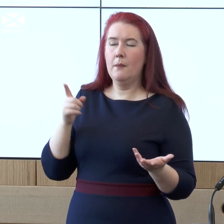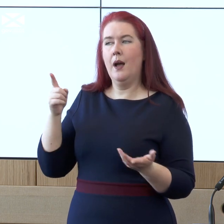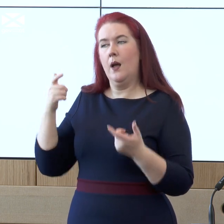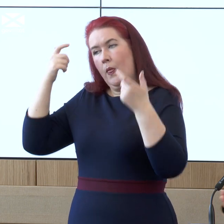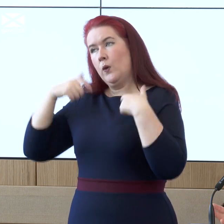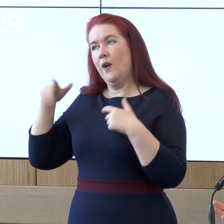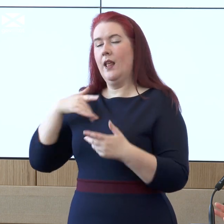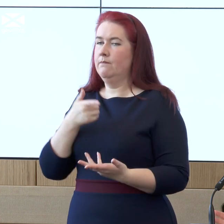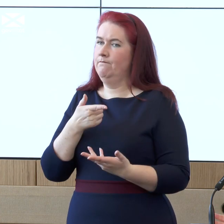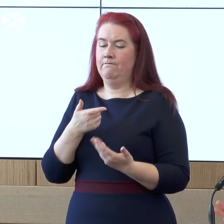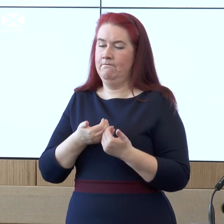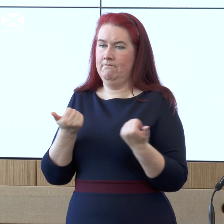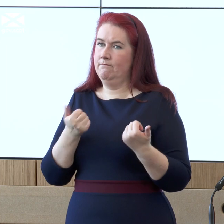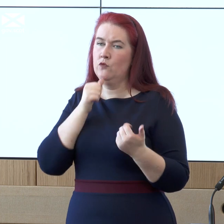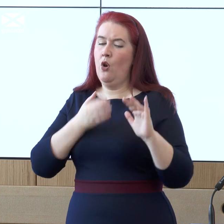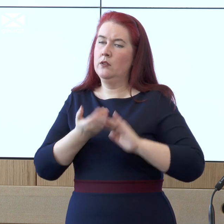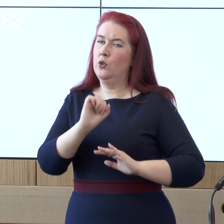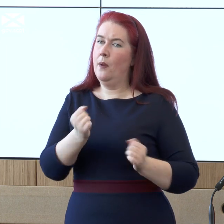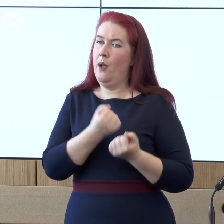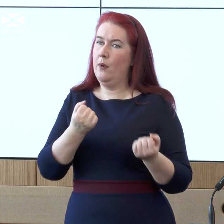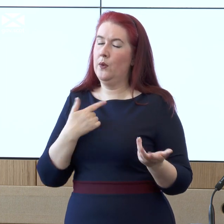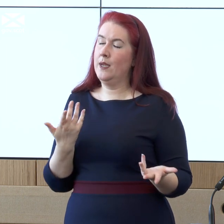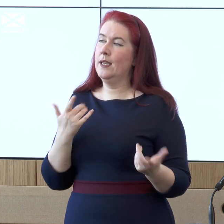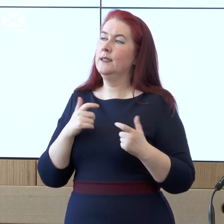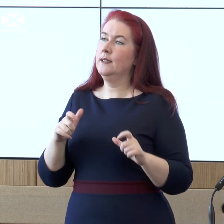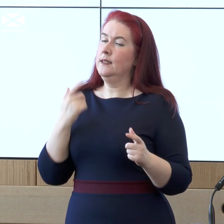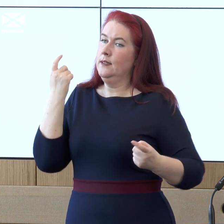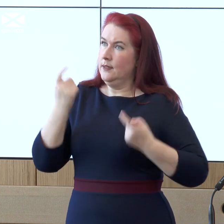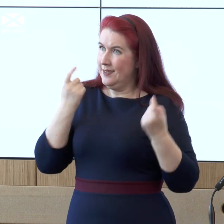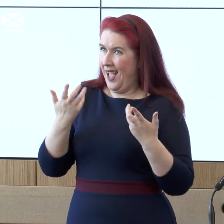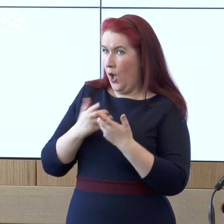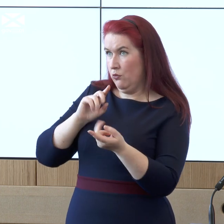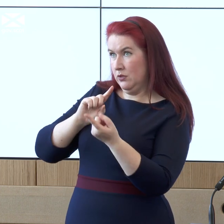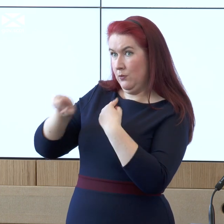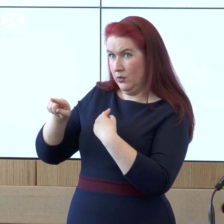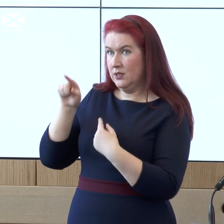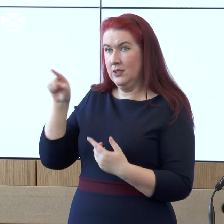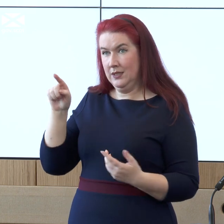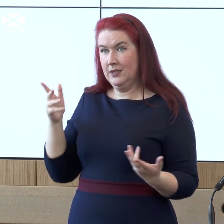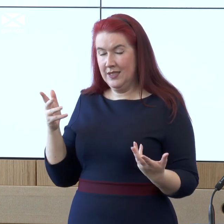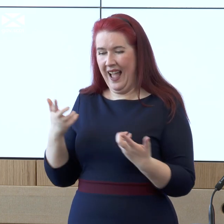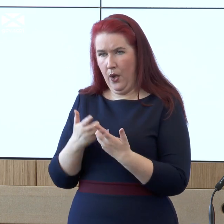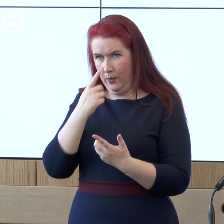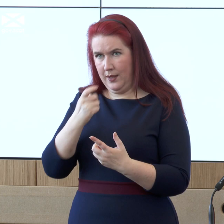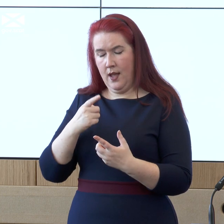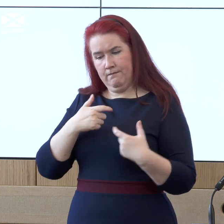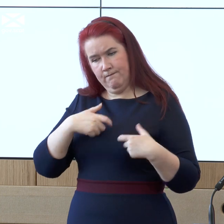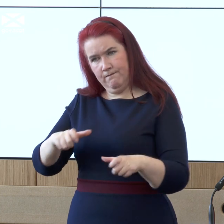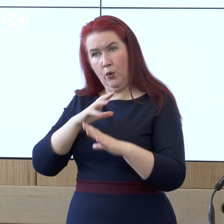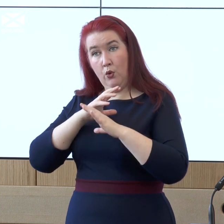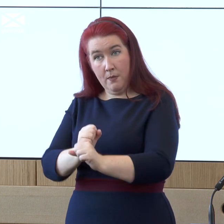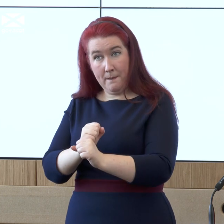with our powers. Now we're currently considering how we respond to that, how we make sure that we can take forward our commitment in the fullest possible